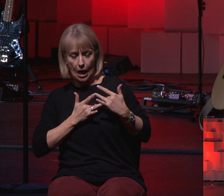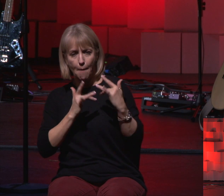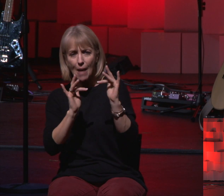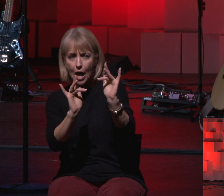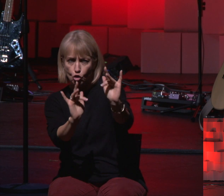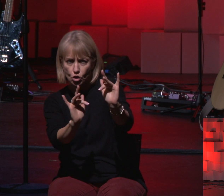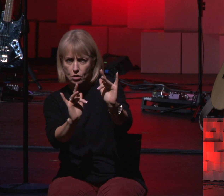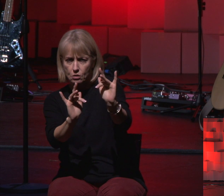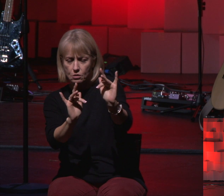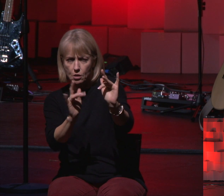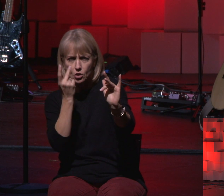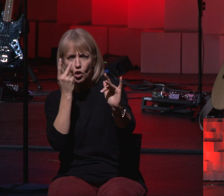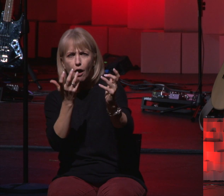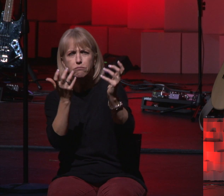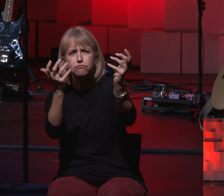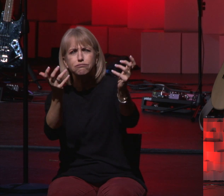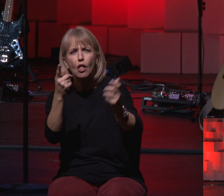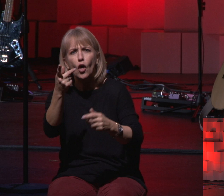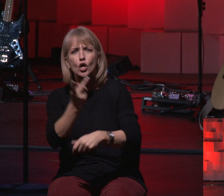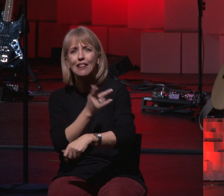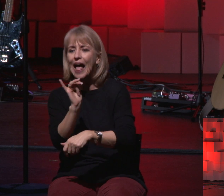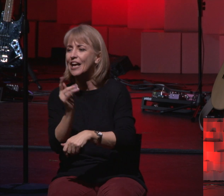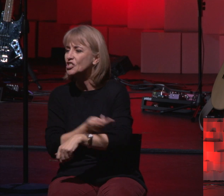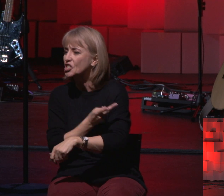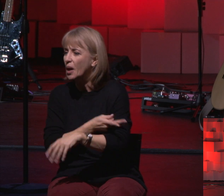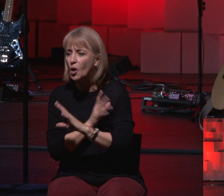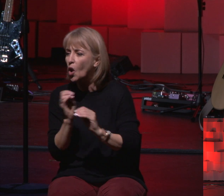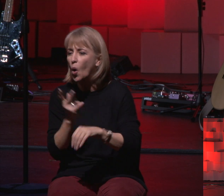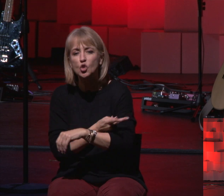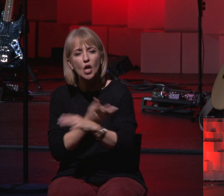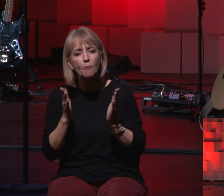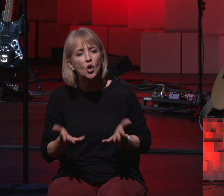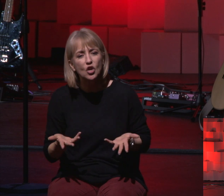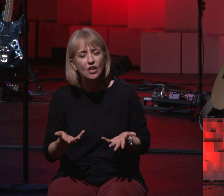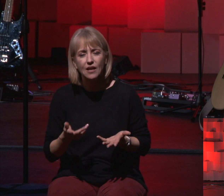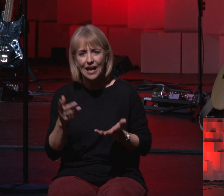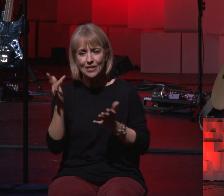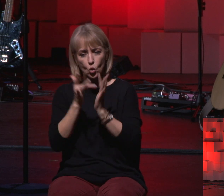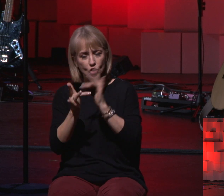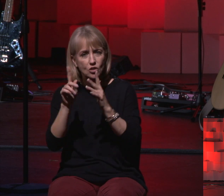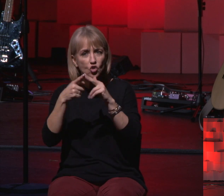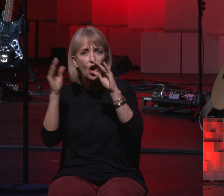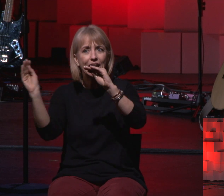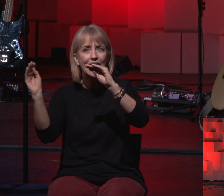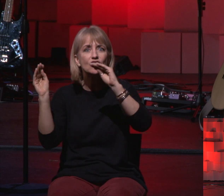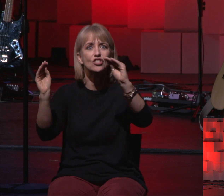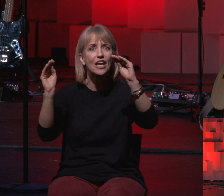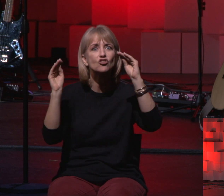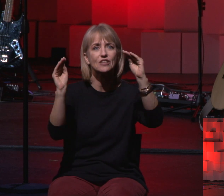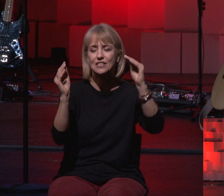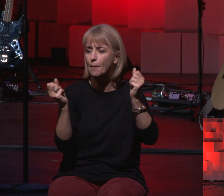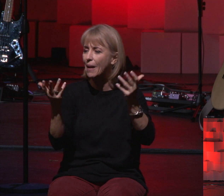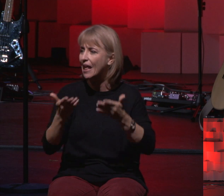Compassion on them, because they were like sheep without a shepherd. And so he began teaching them many things. So